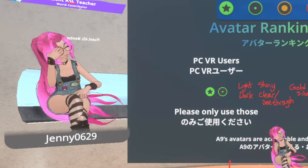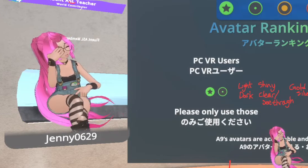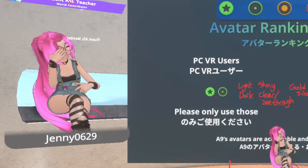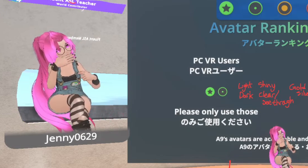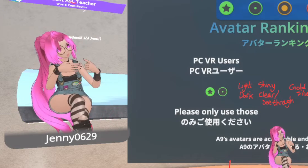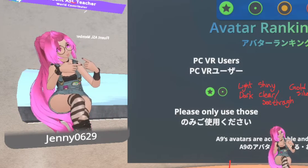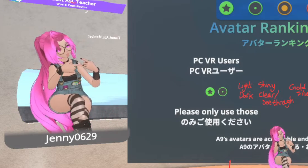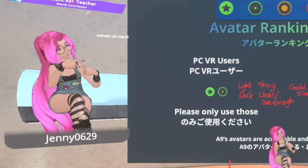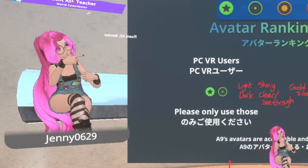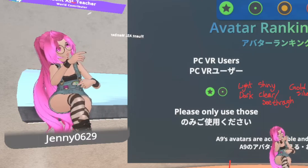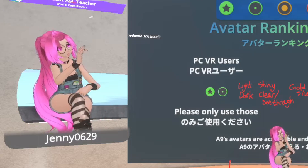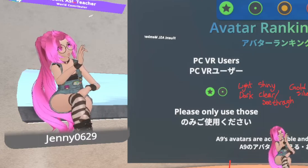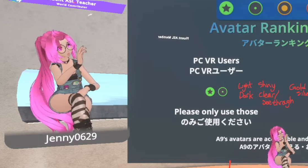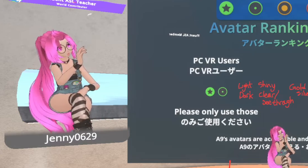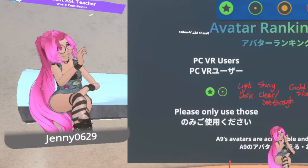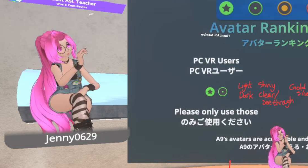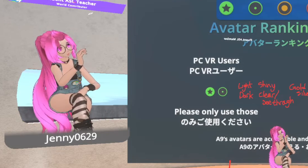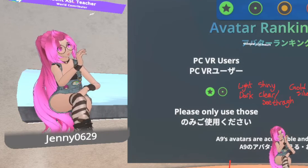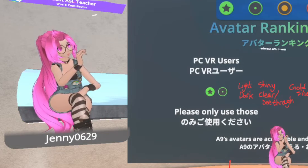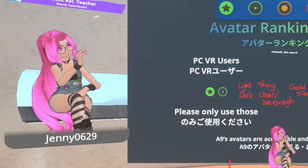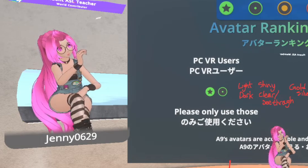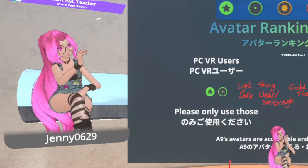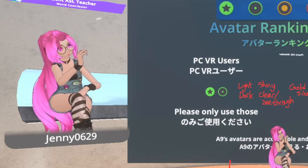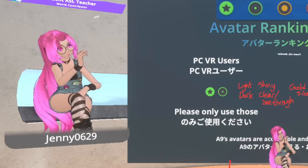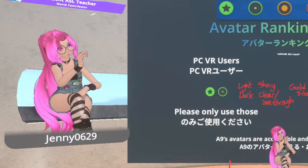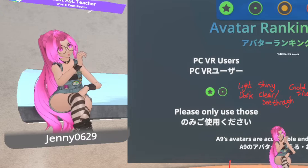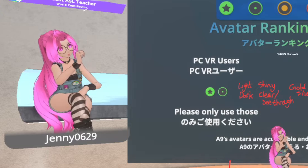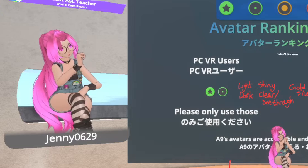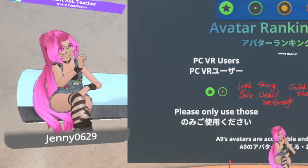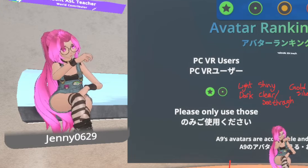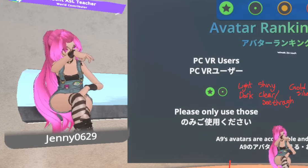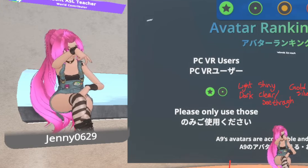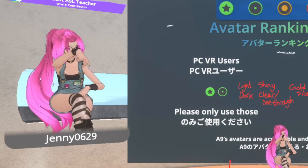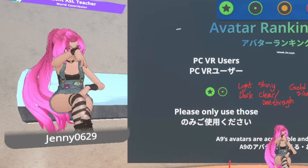Do you know, Danny, do you know the sign?